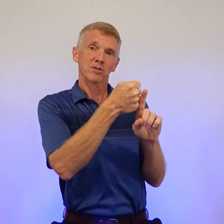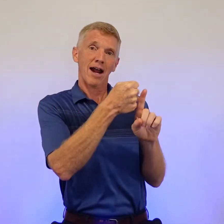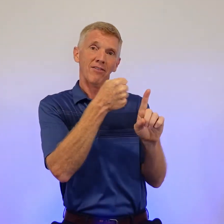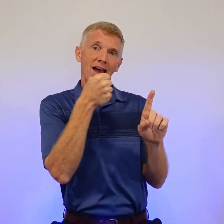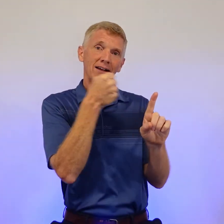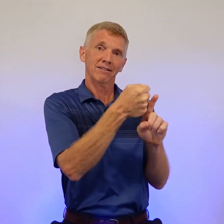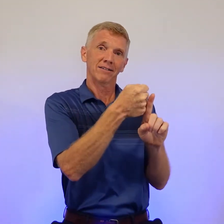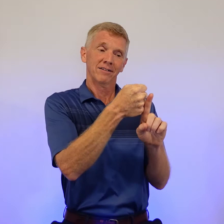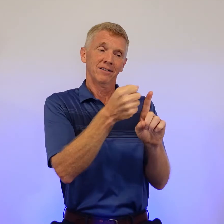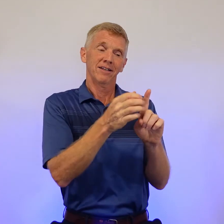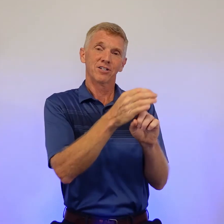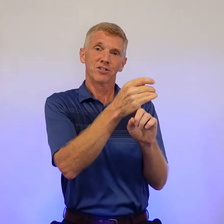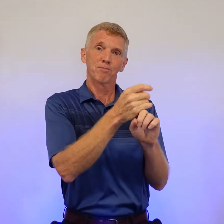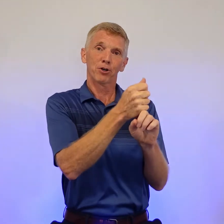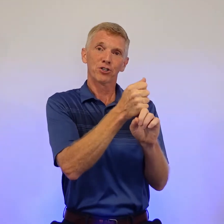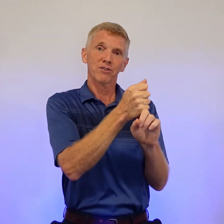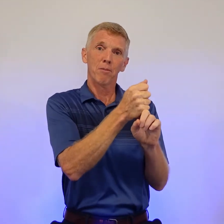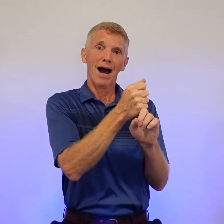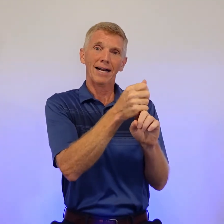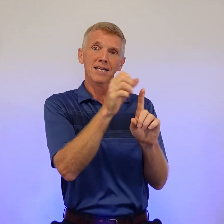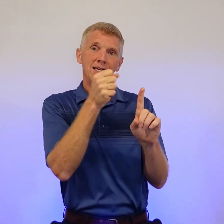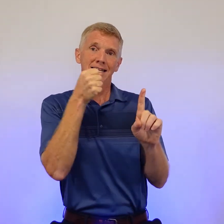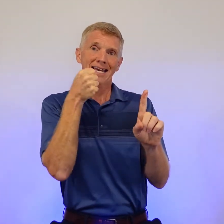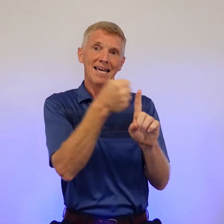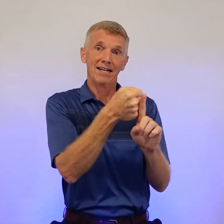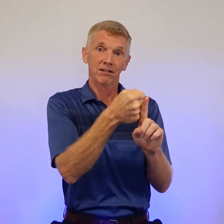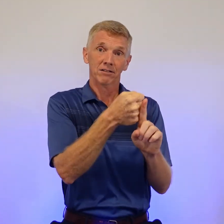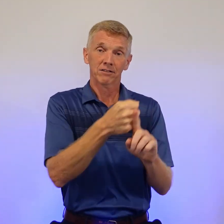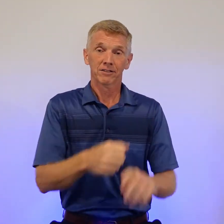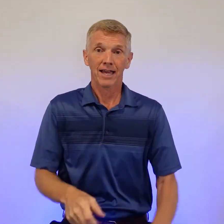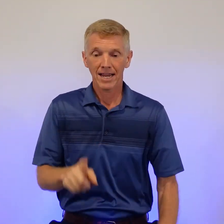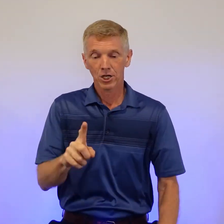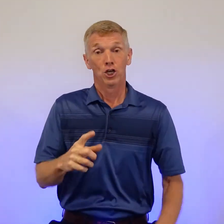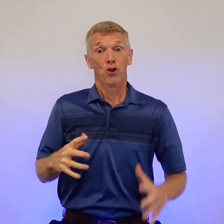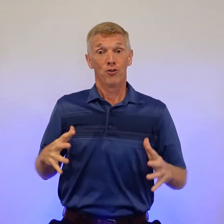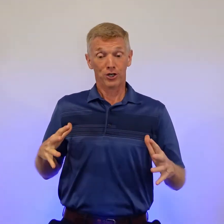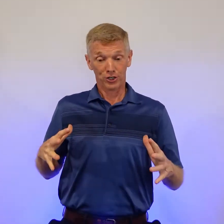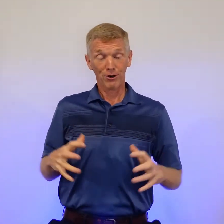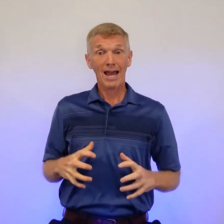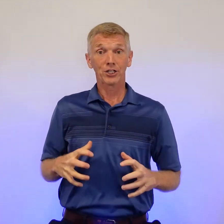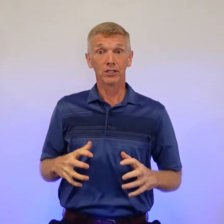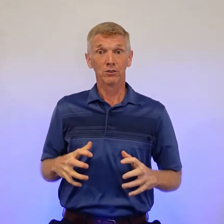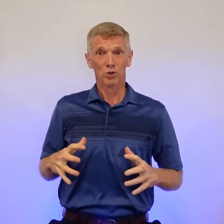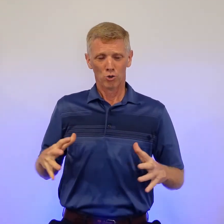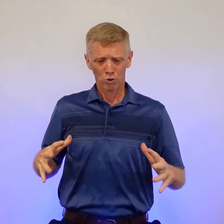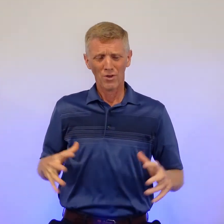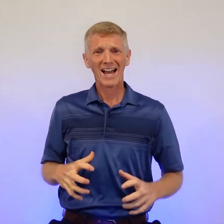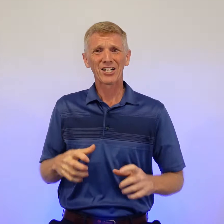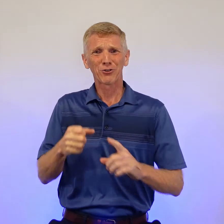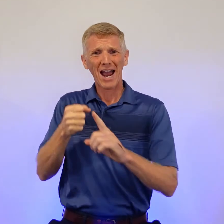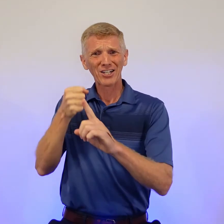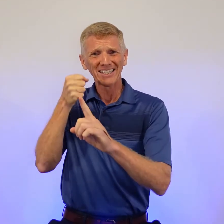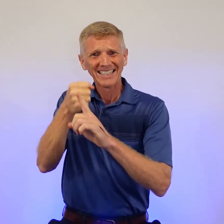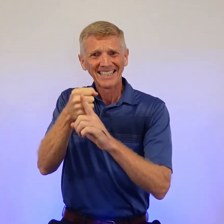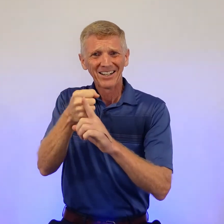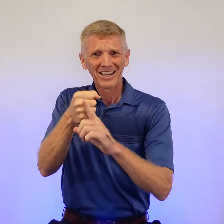signing that? This is the person, the body, hit, okay? The contraction, ooh, that contraction,